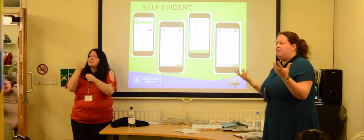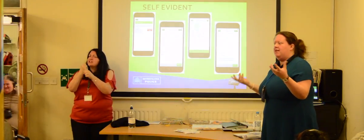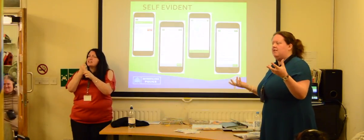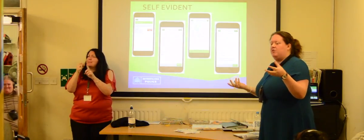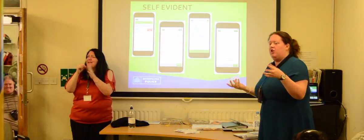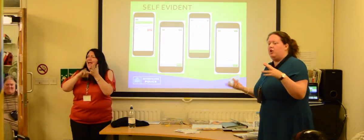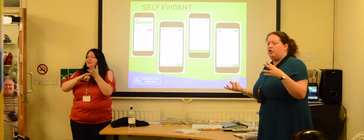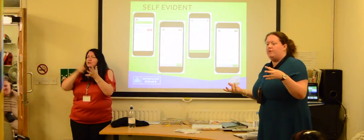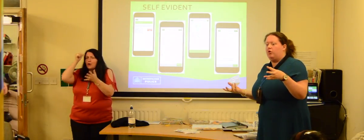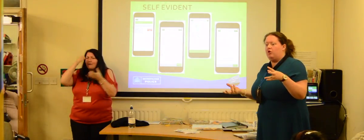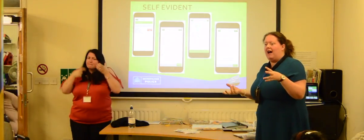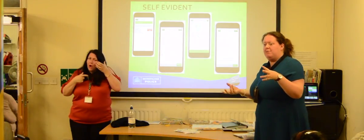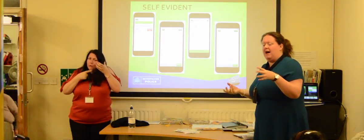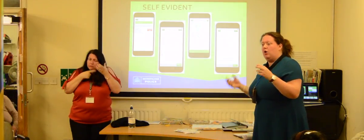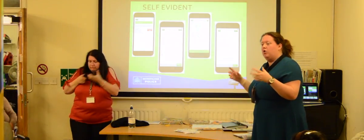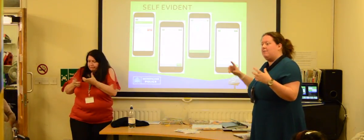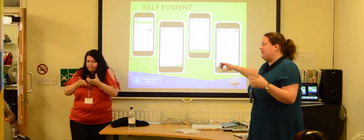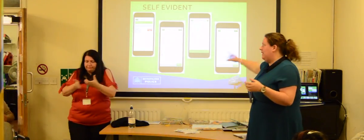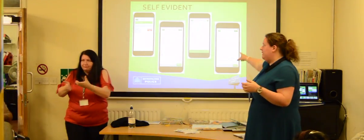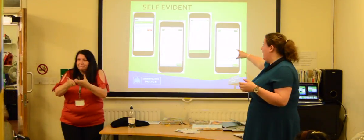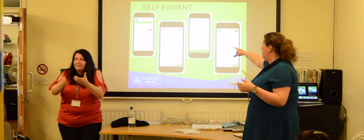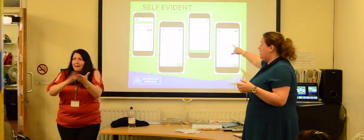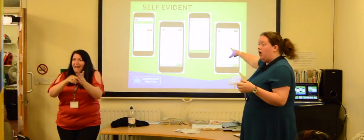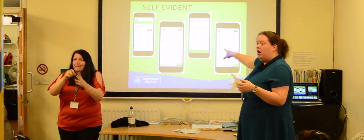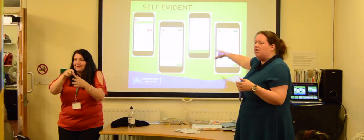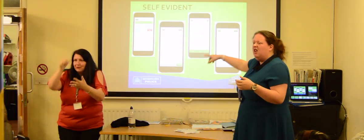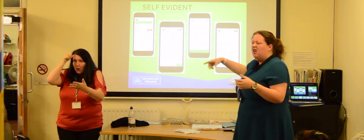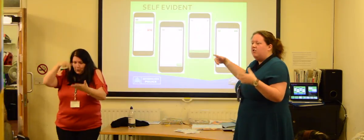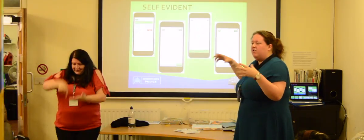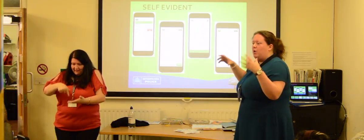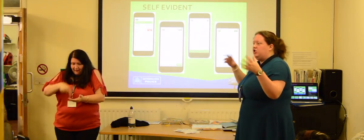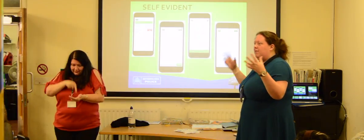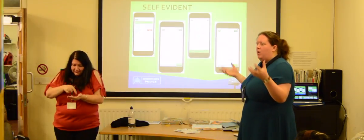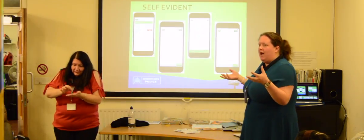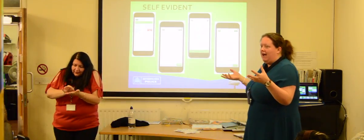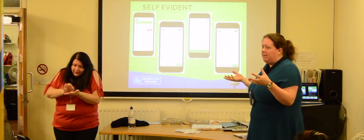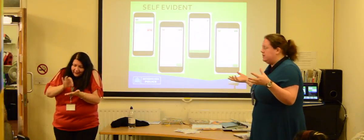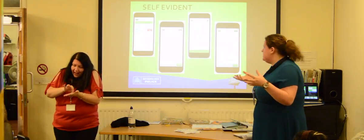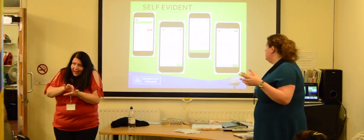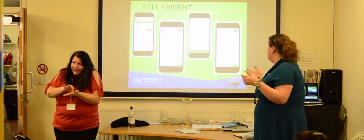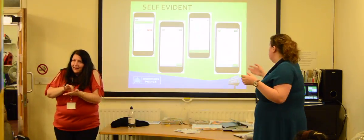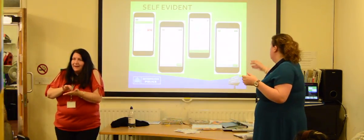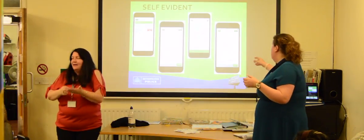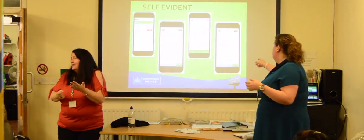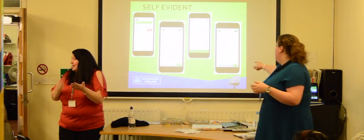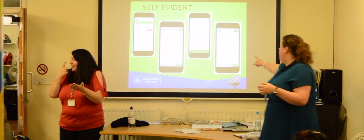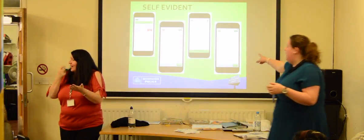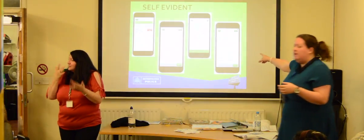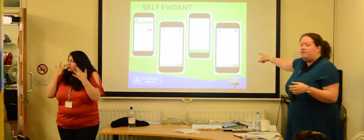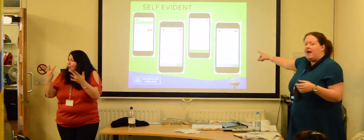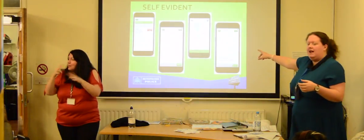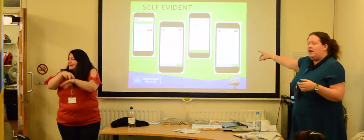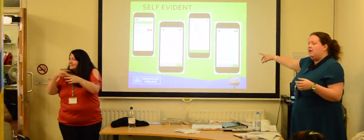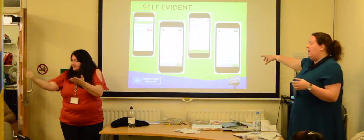location GPS system turned on your phone or your iPad, it automatically detects where you are. So there's no issues about where it happened. And